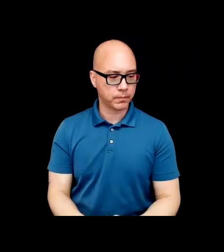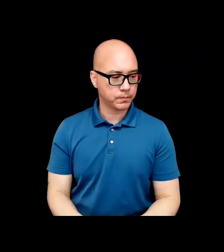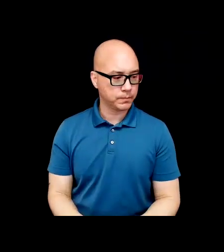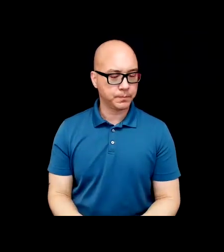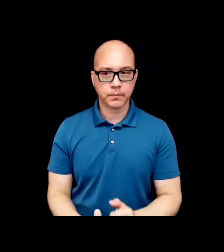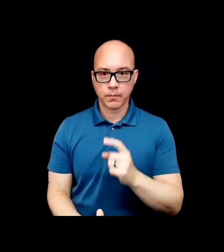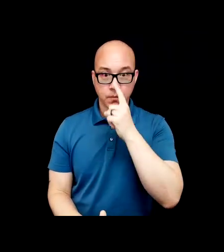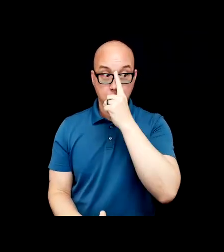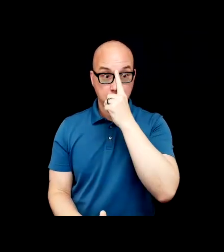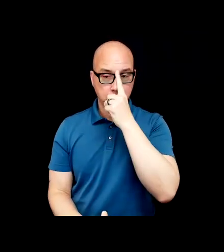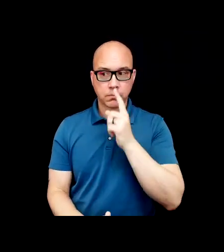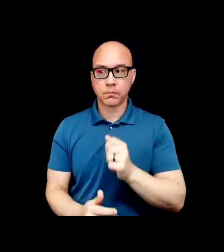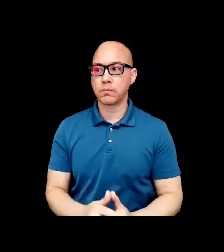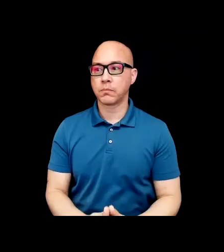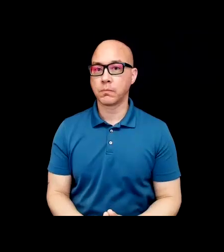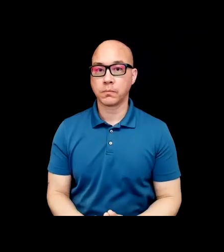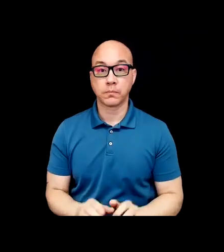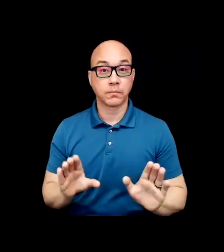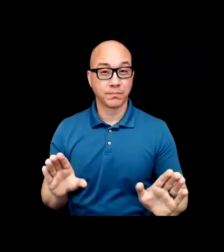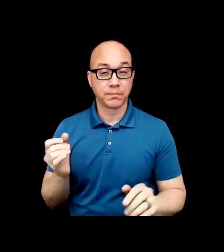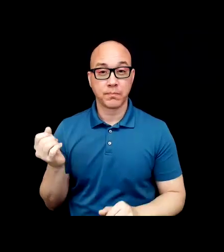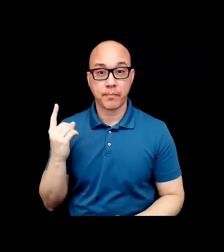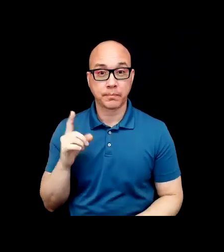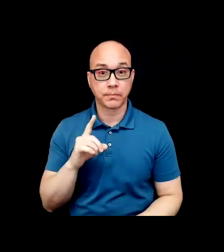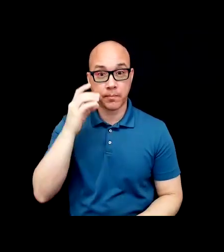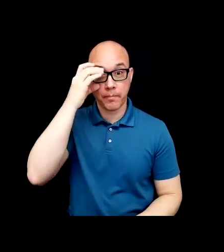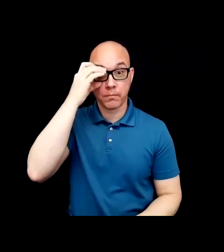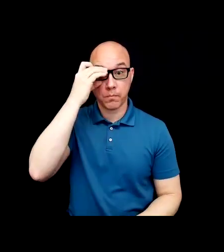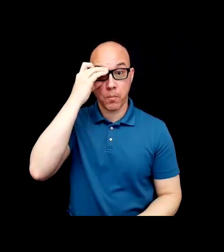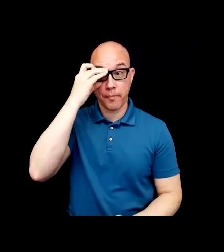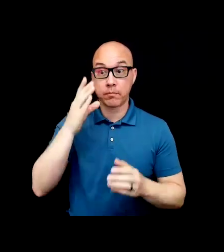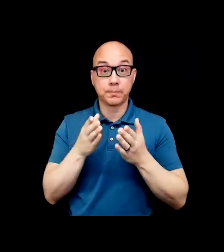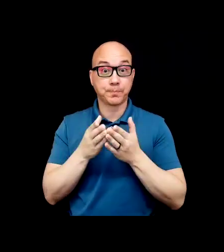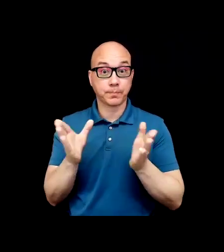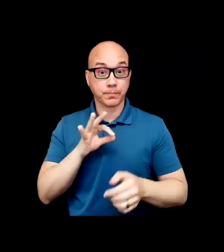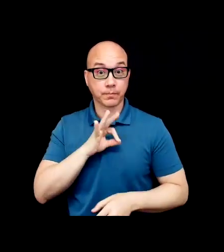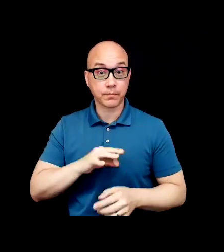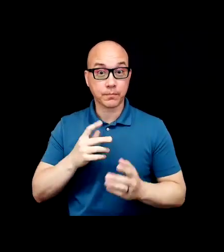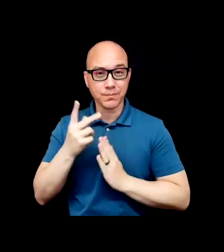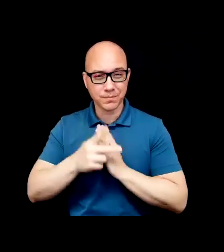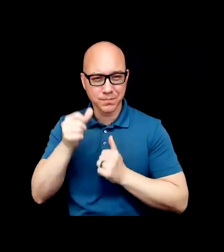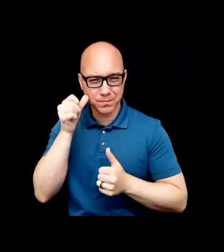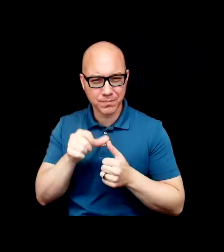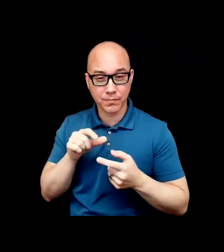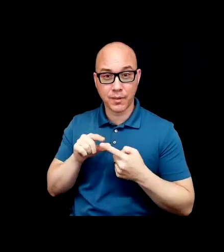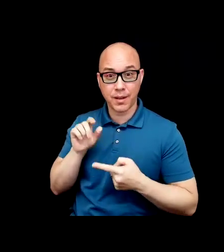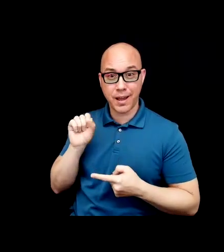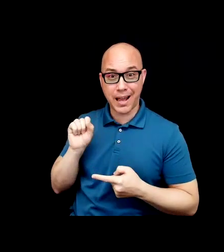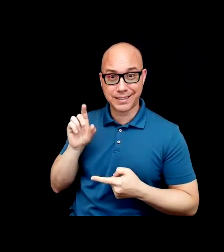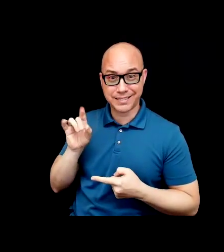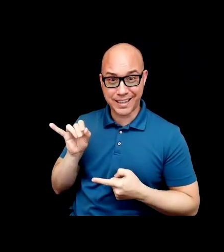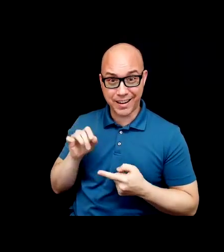Now, the reality of the public benefit programs is that their names are confusing and they all sound way too much